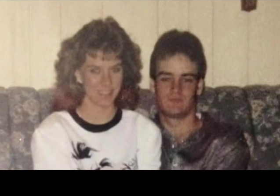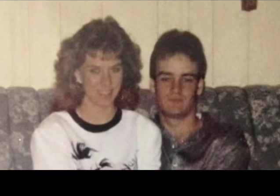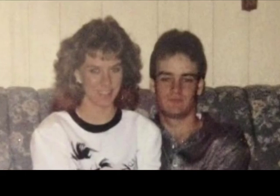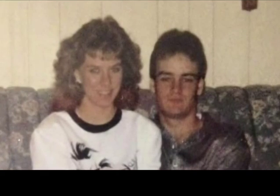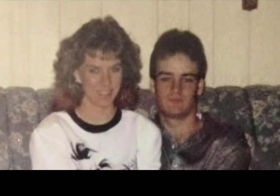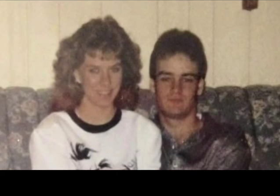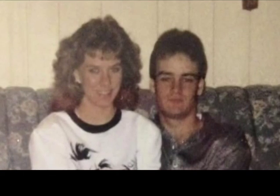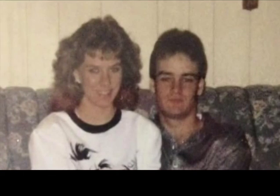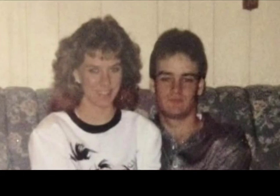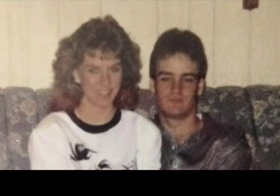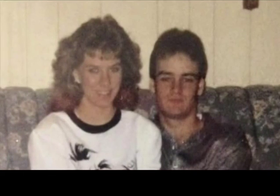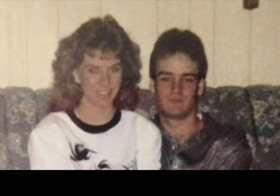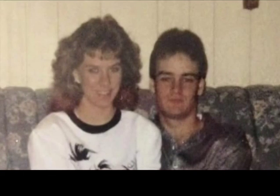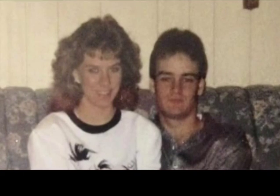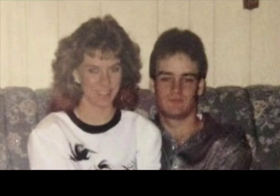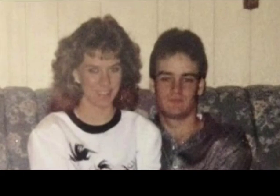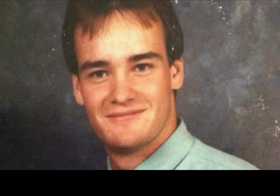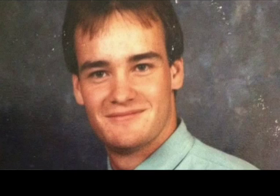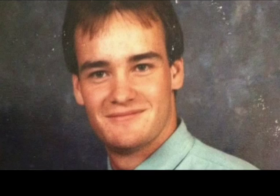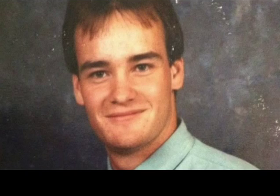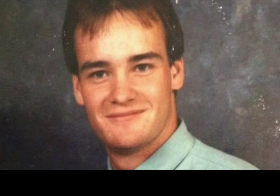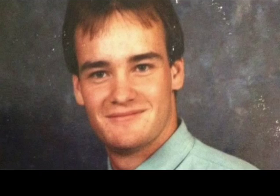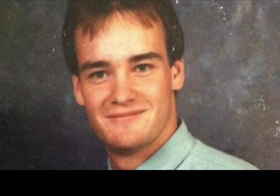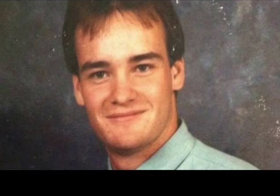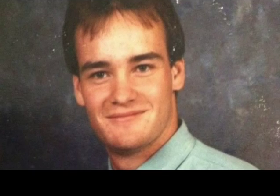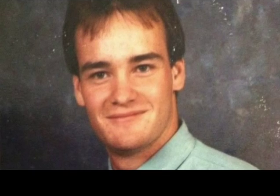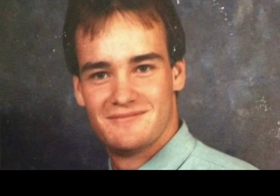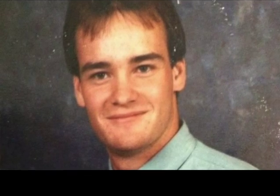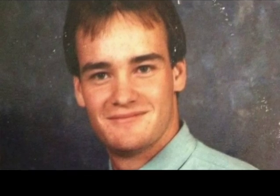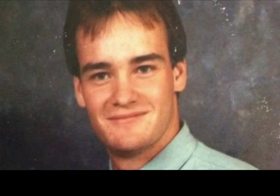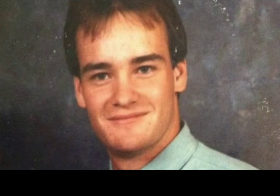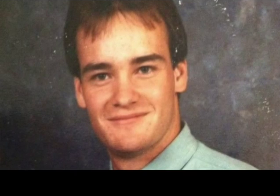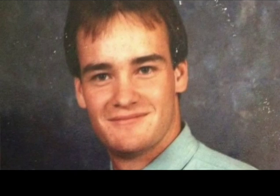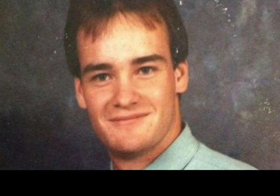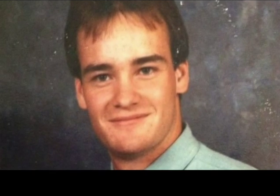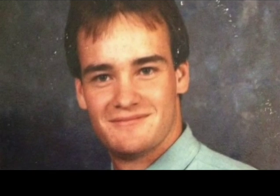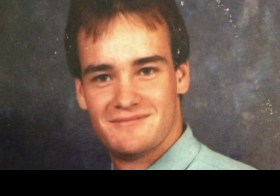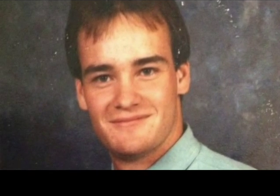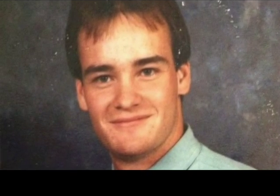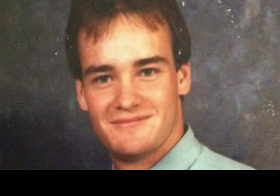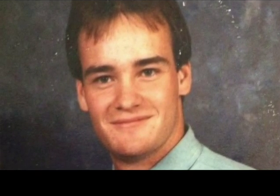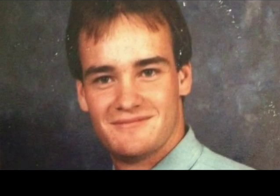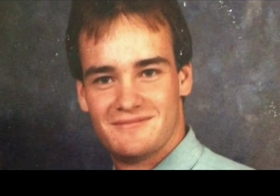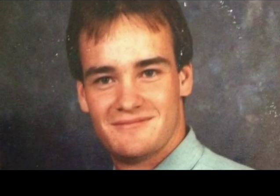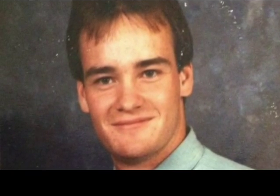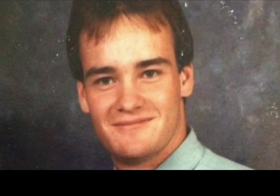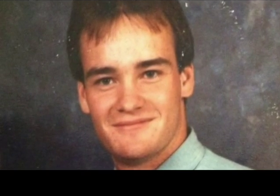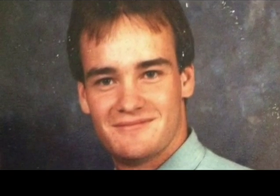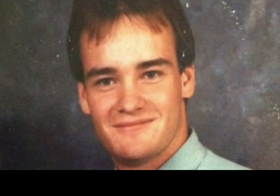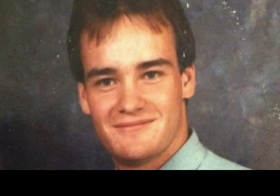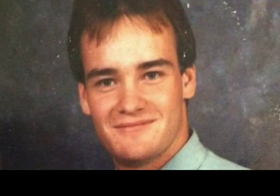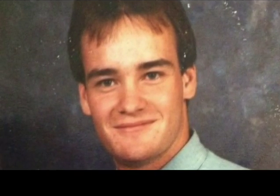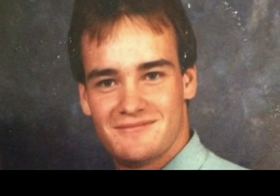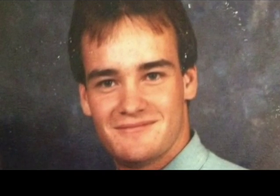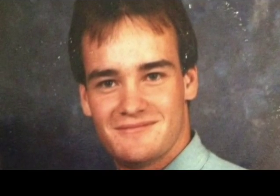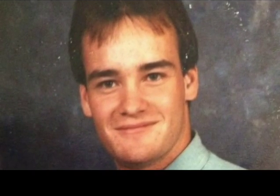I was with him, and I survived. Up until that point, everything in my life had been perfect. I had no reason to question, no reason to doubt, and I guess